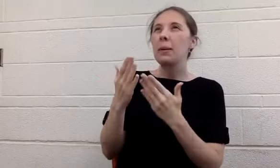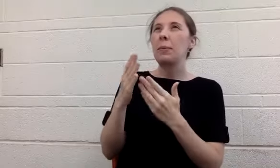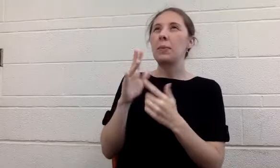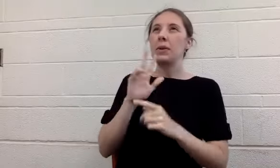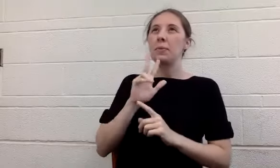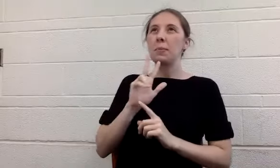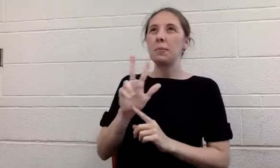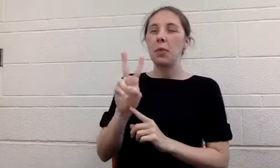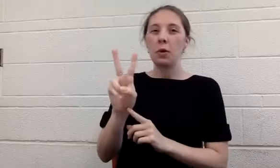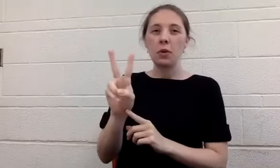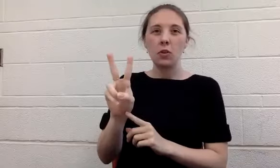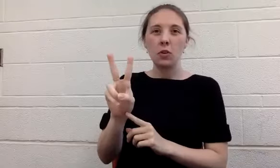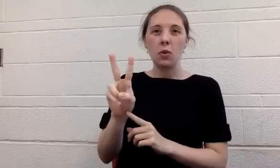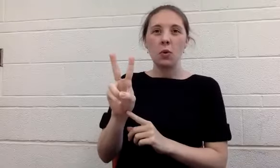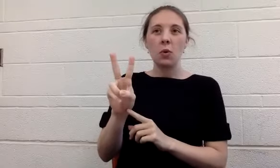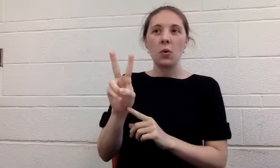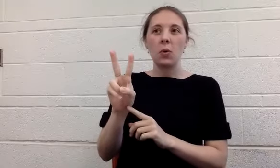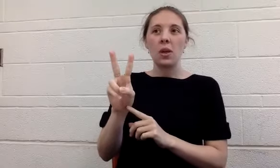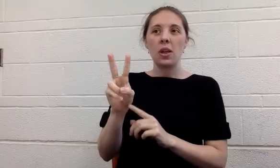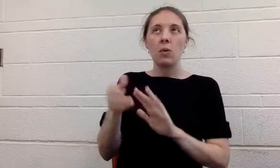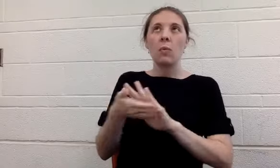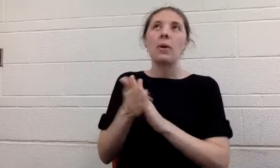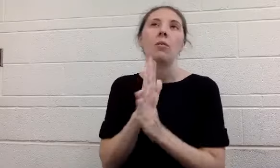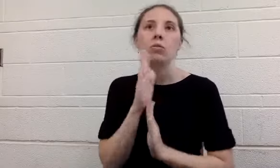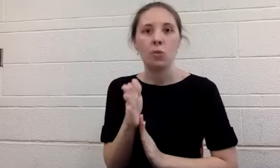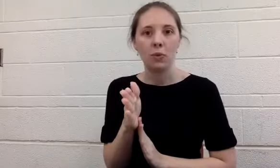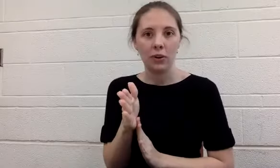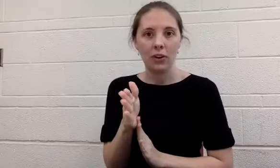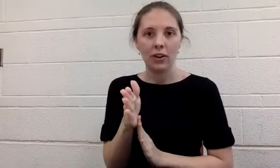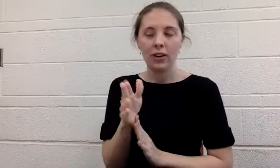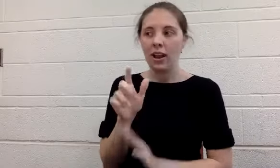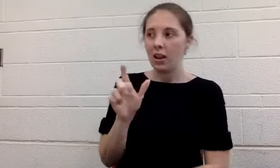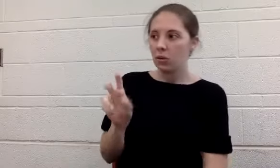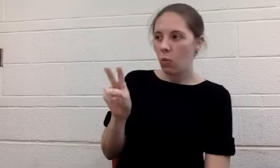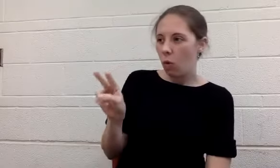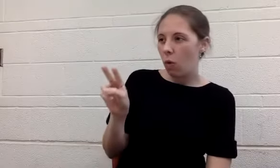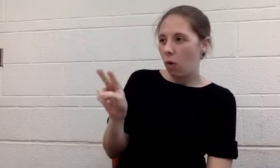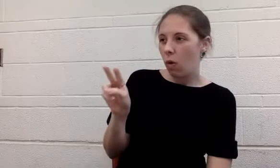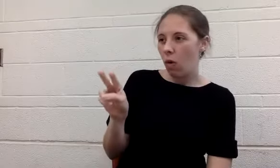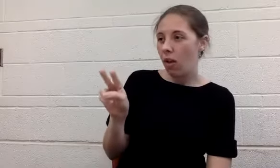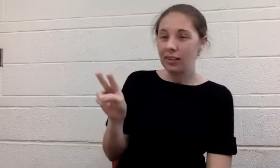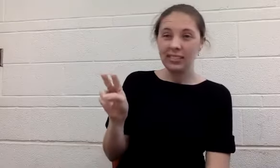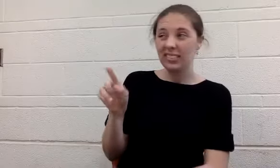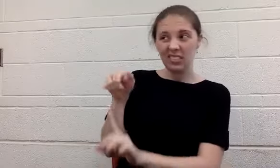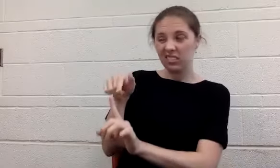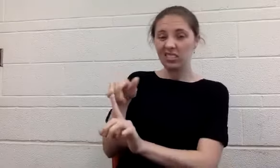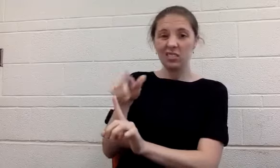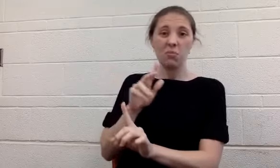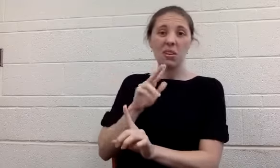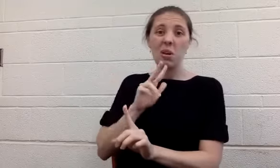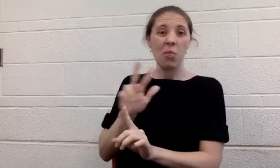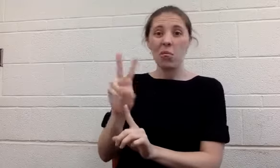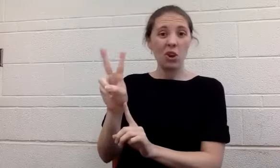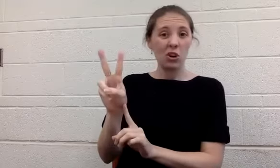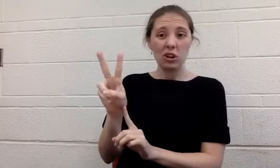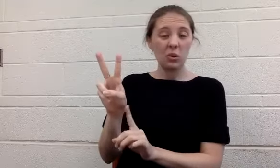house is this is a sober house and you have to be here sober, and my husband got sober at 32, and as the years went